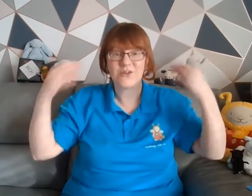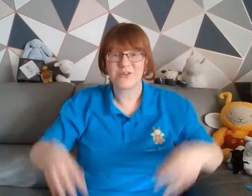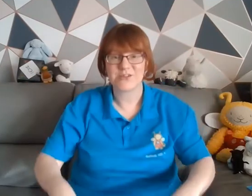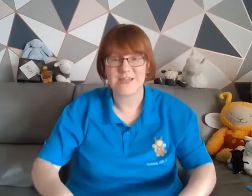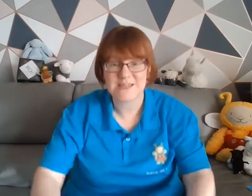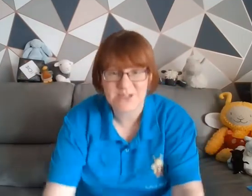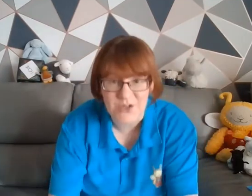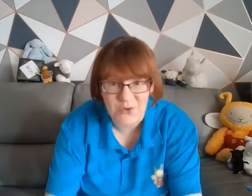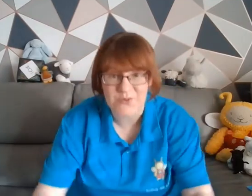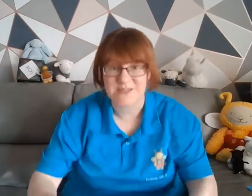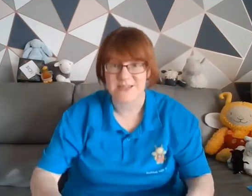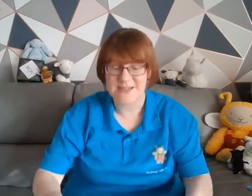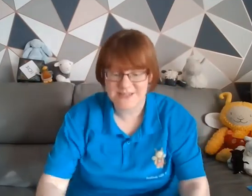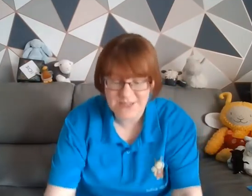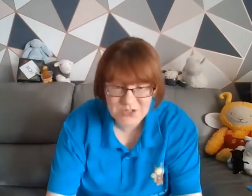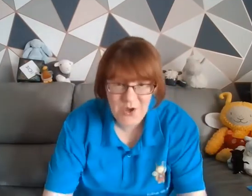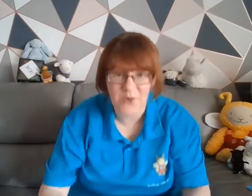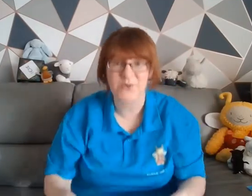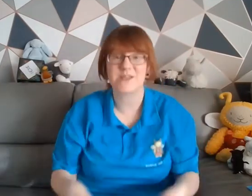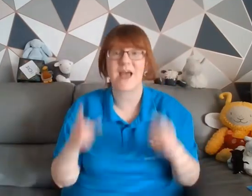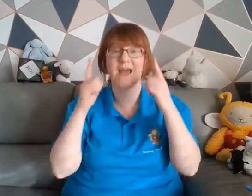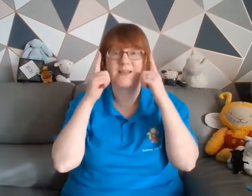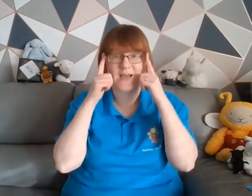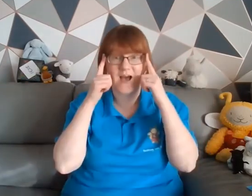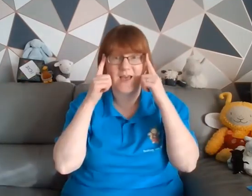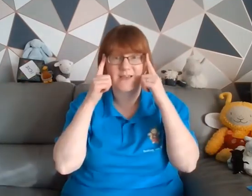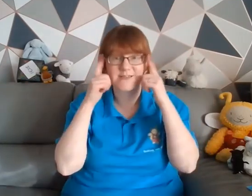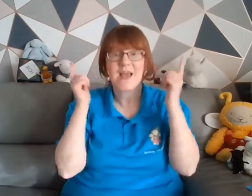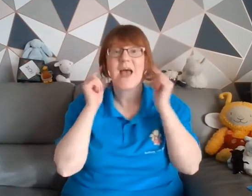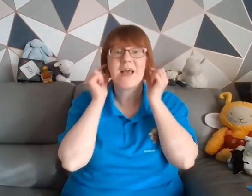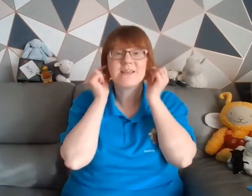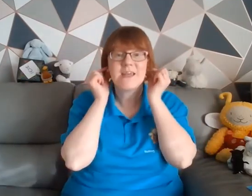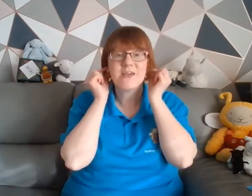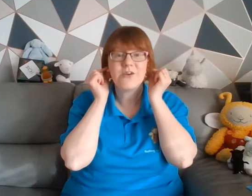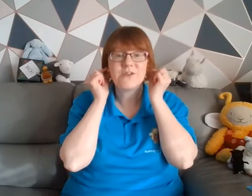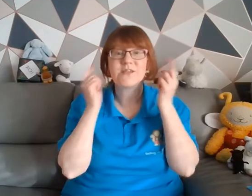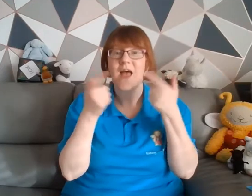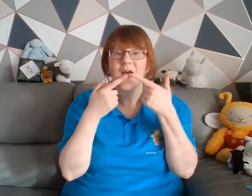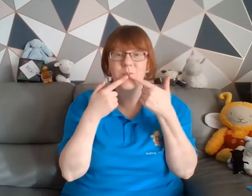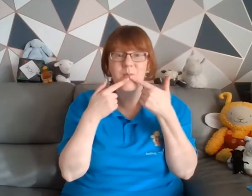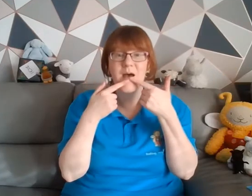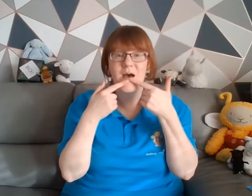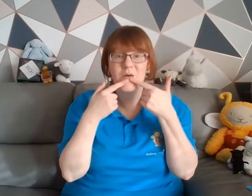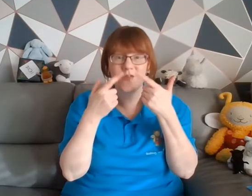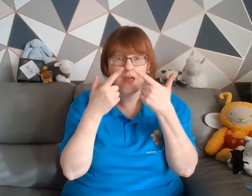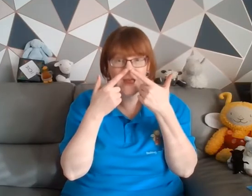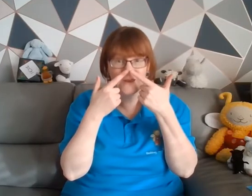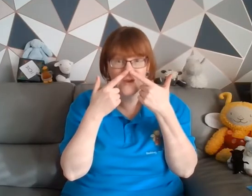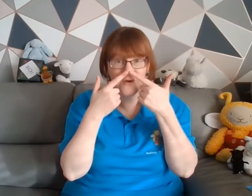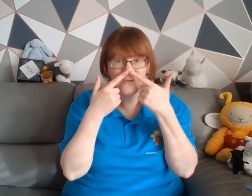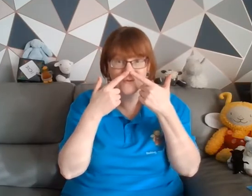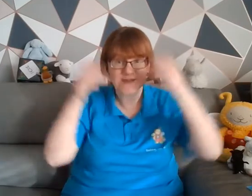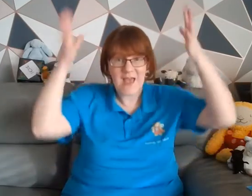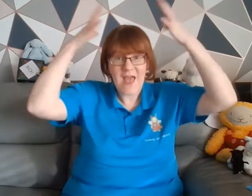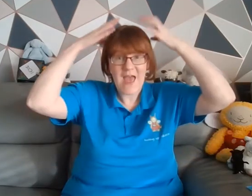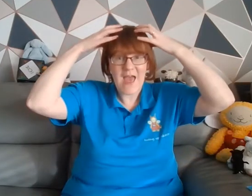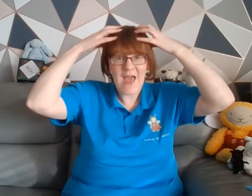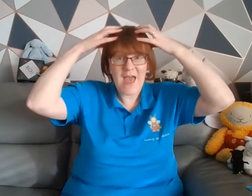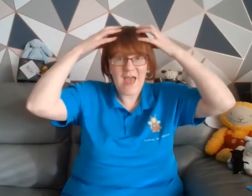shoulders, knees and toes, and eyes, and ears, and mouth, and nose.